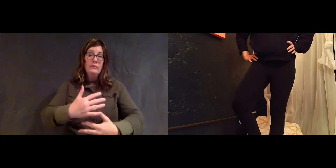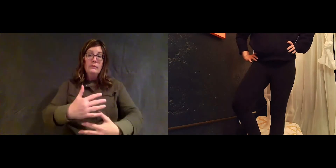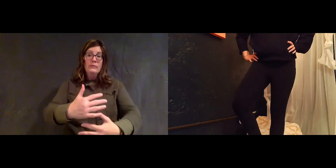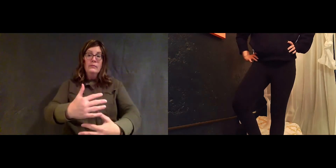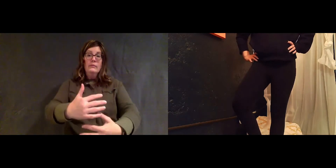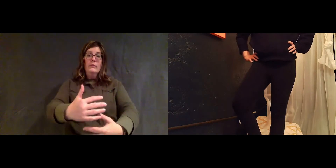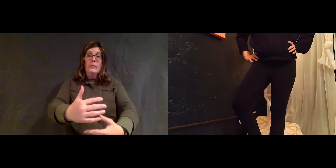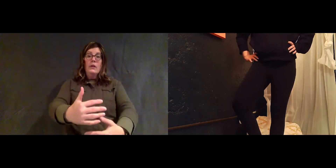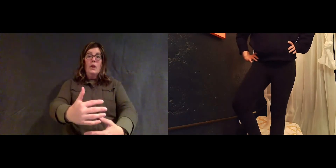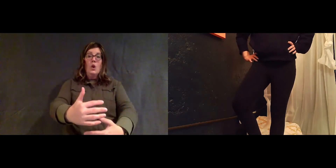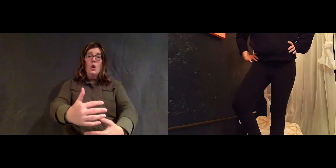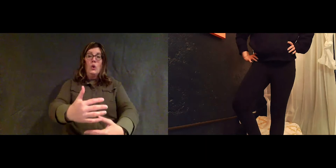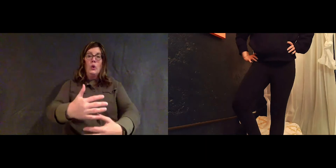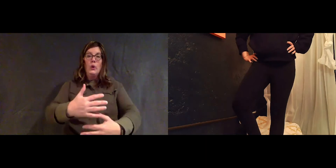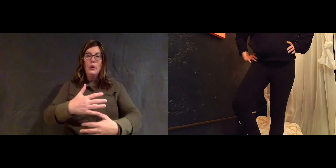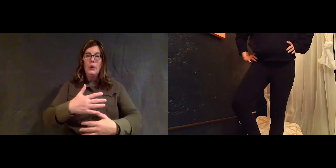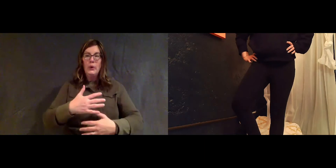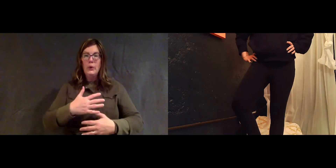Exhale, let it out.